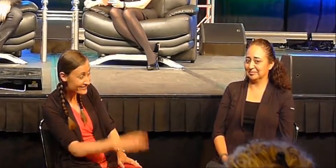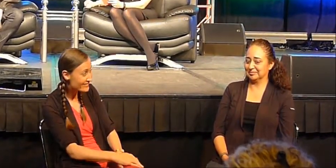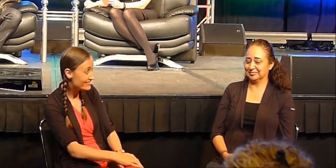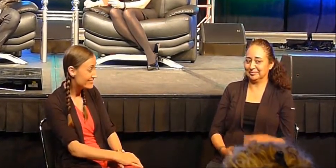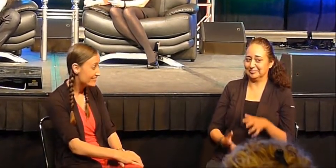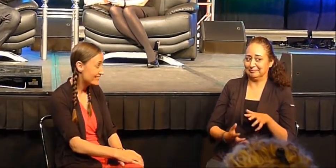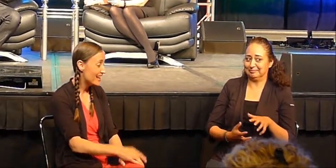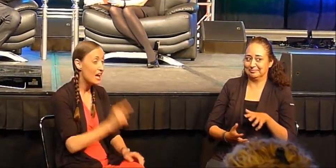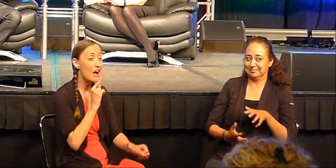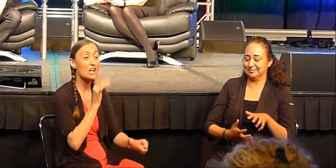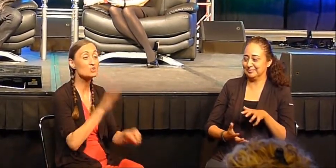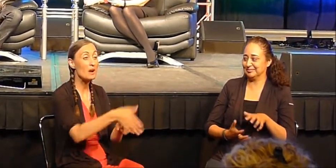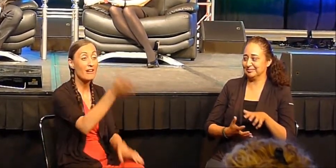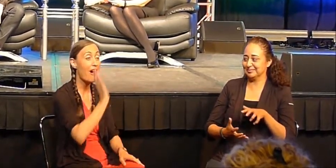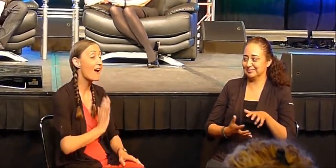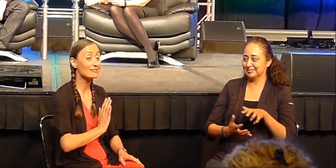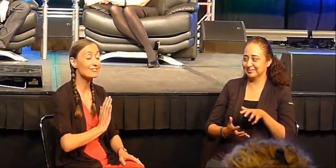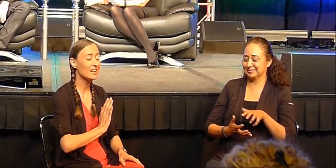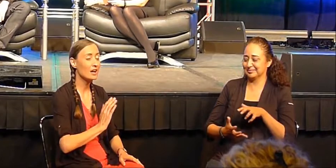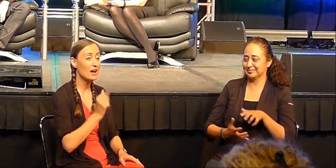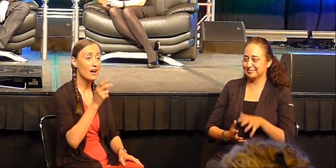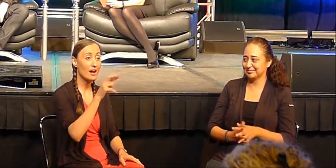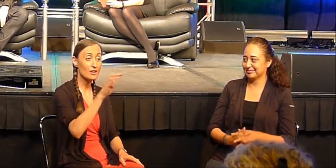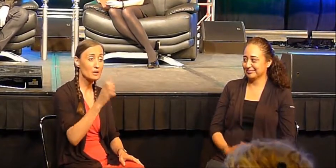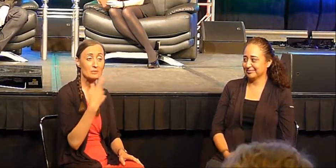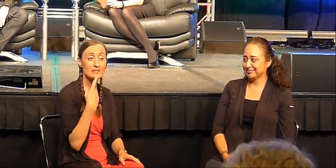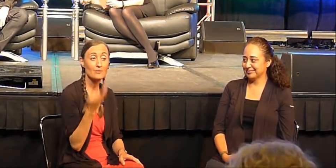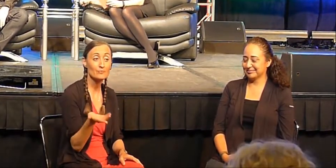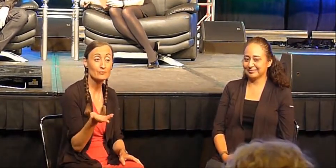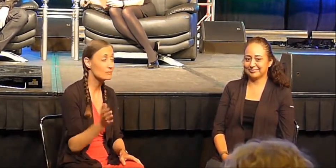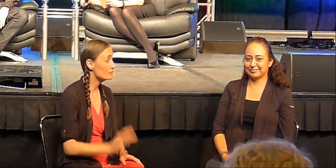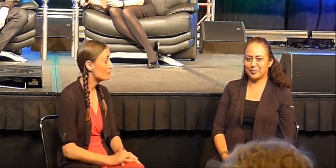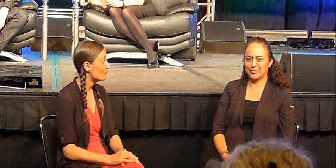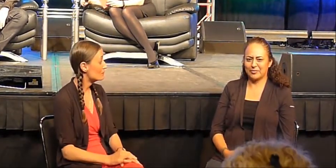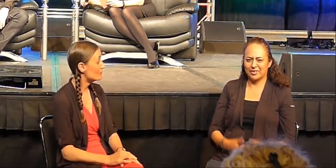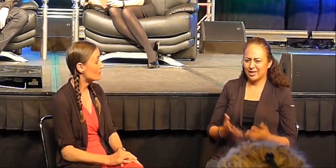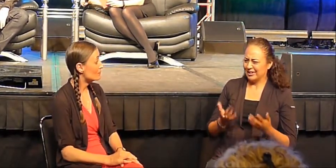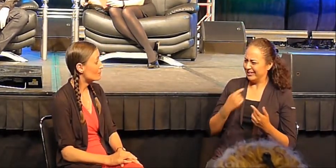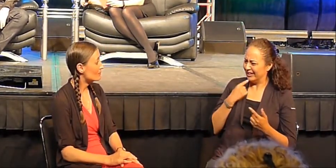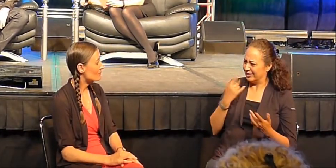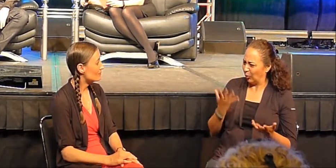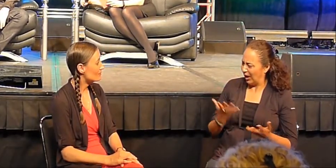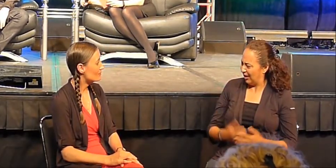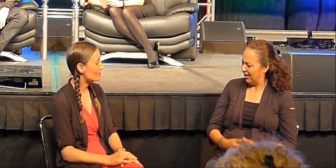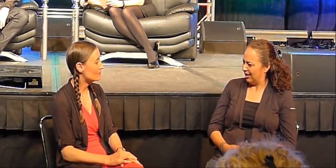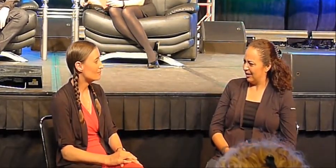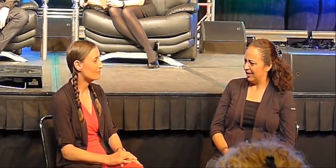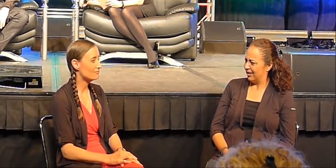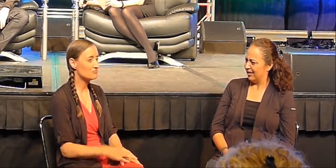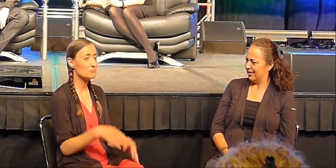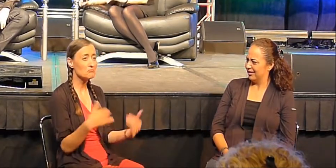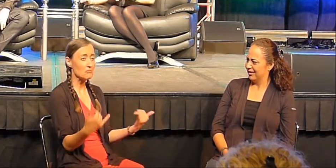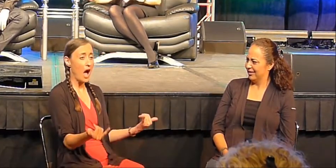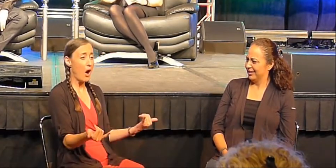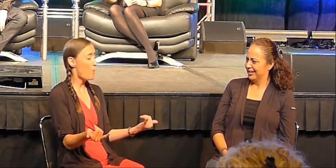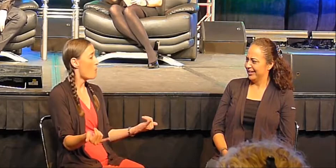God. And you know what Andre said? What? He goes, I am now,